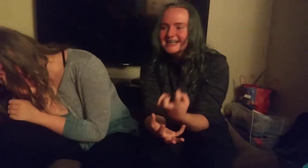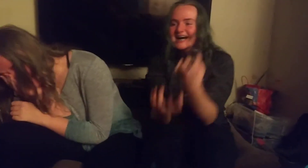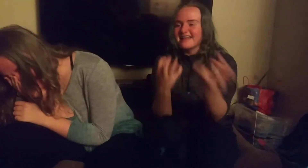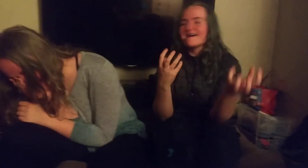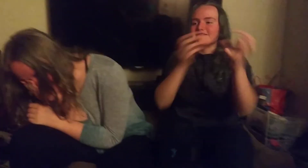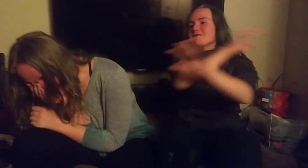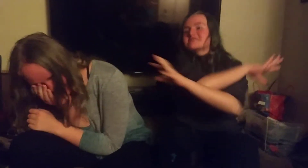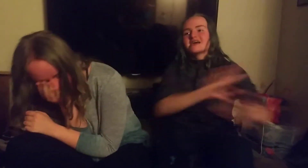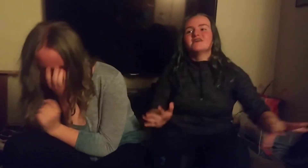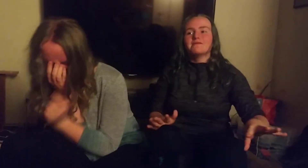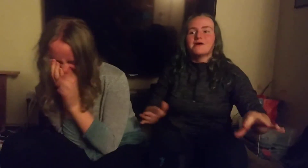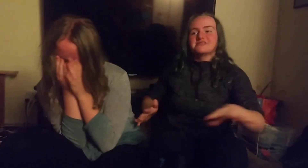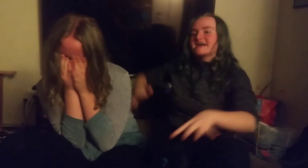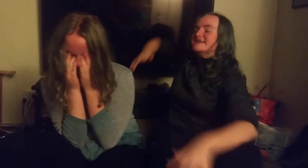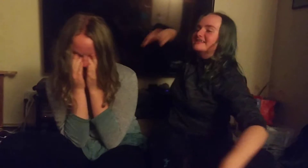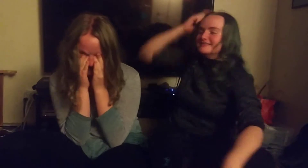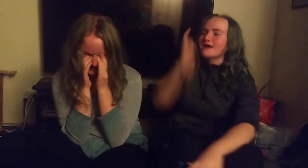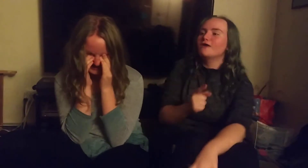And I was about to give up. I was like, no